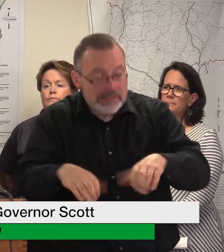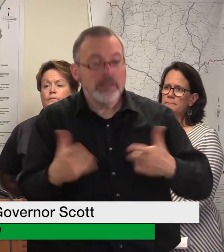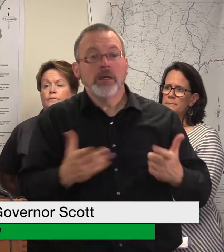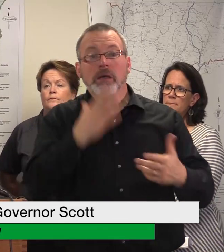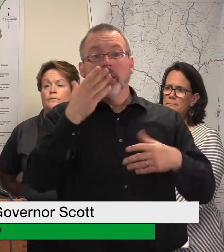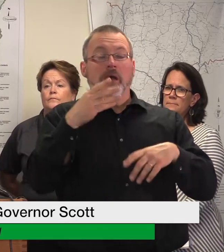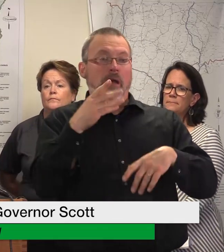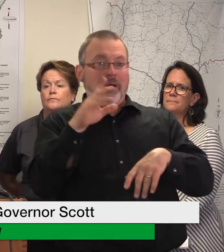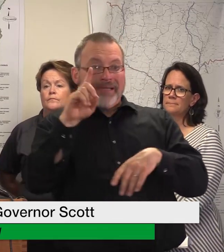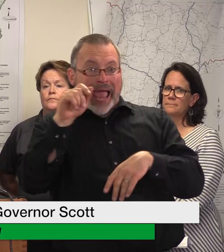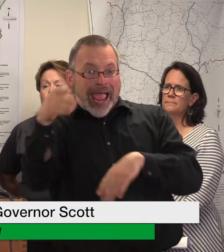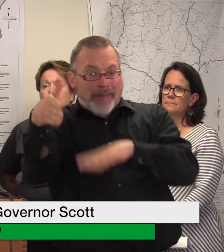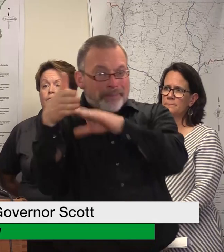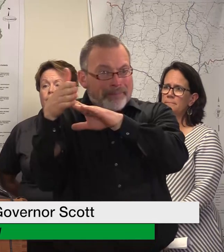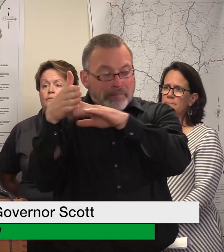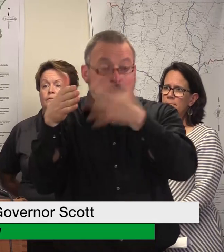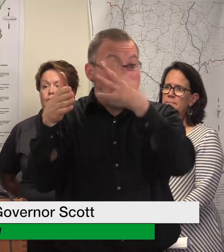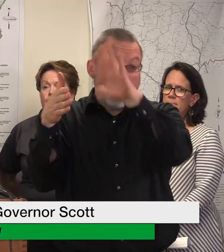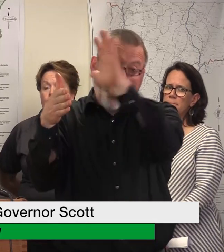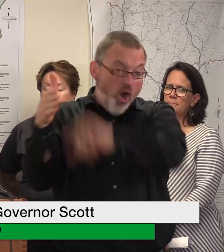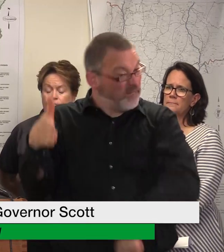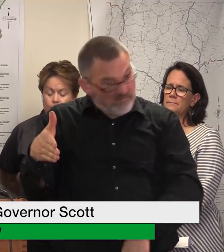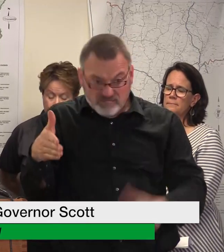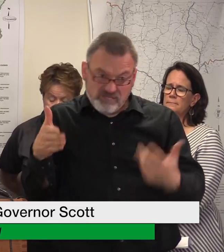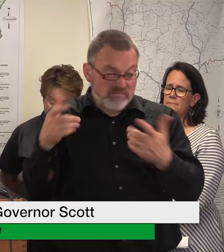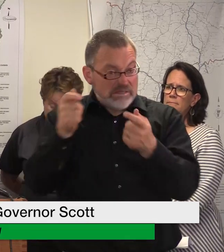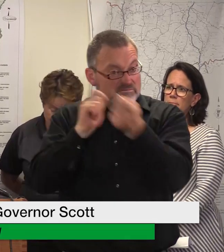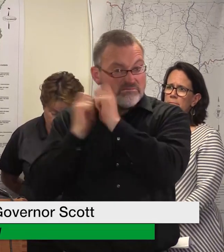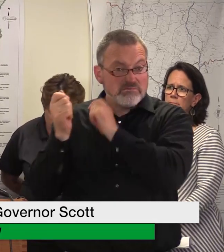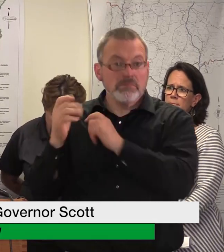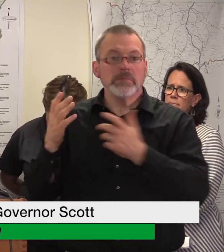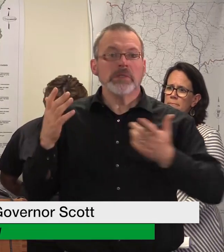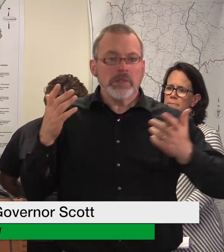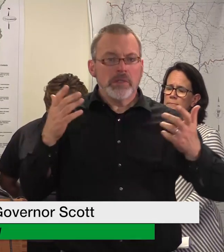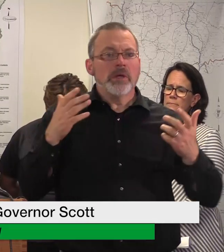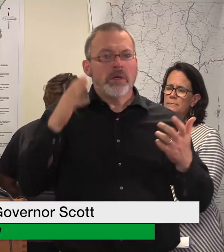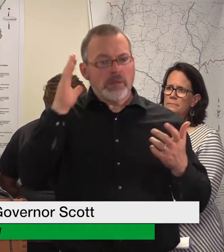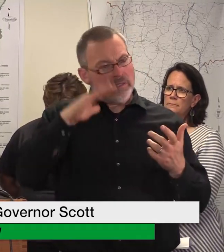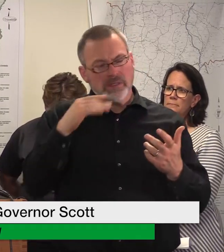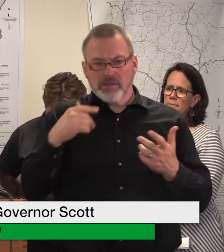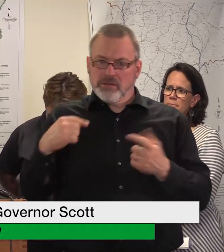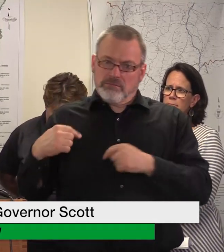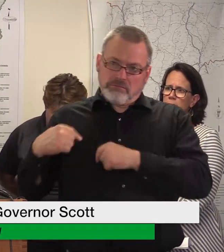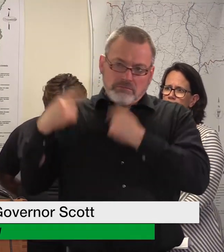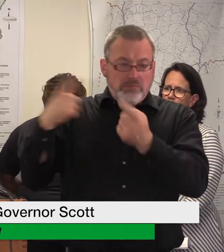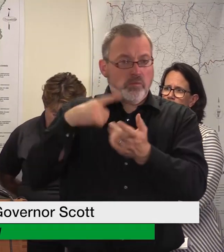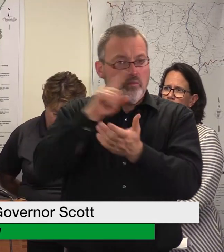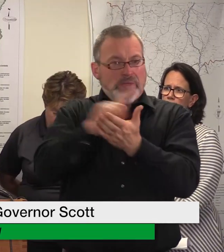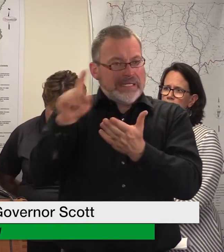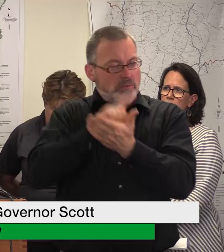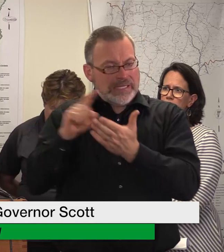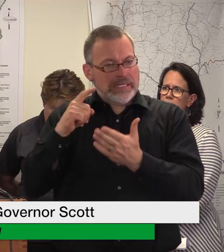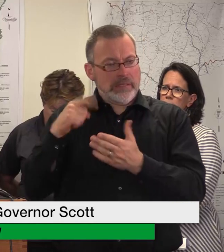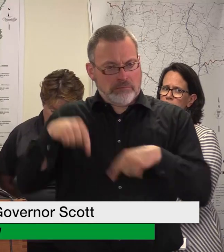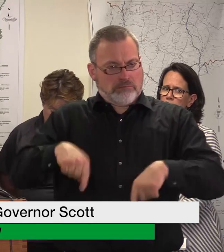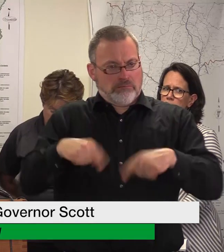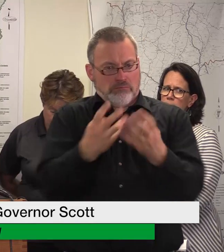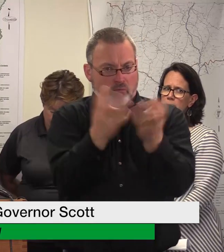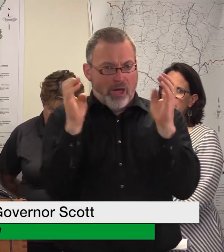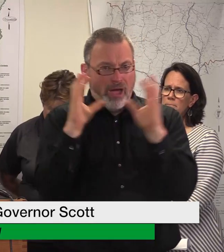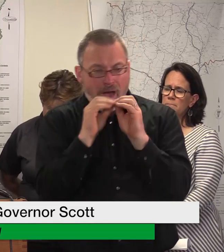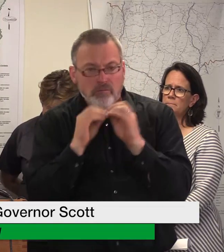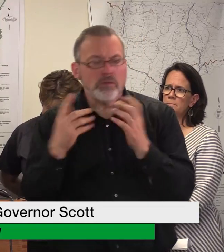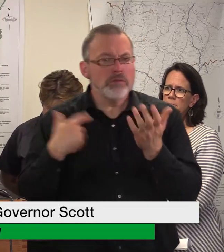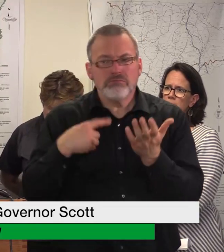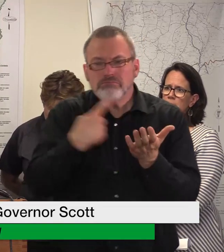it in Brandon, as I've mentioned in a previous press conference. So they were able to withstand